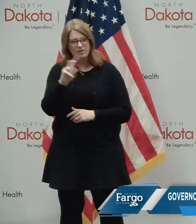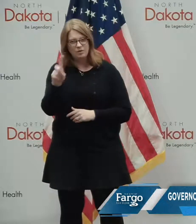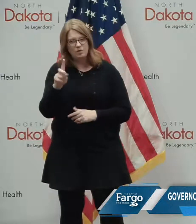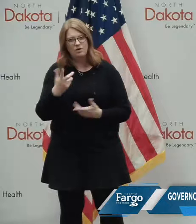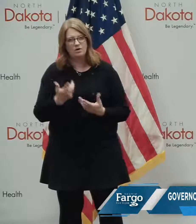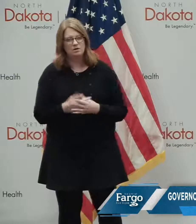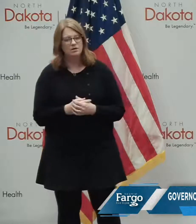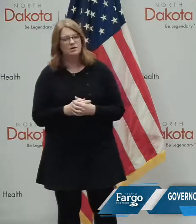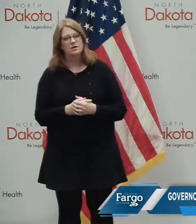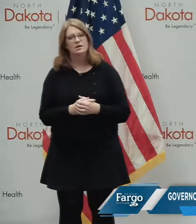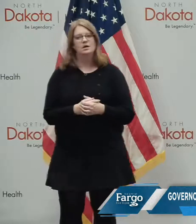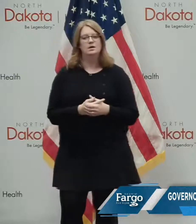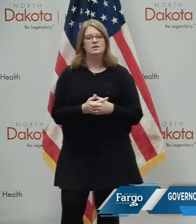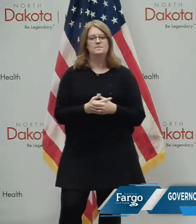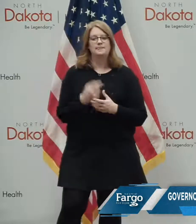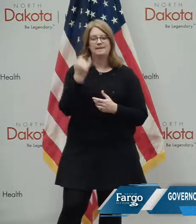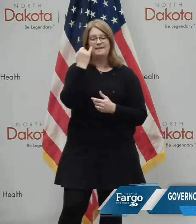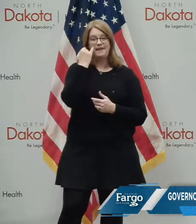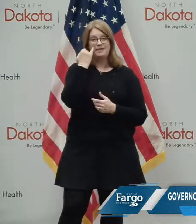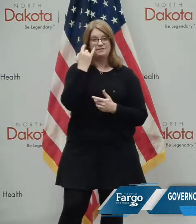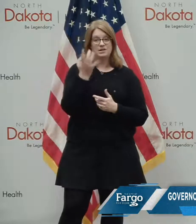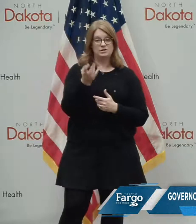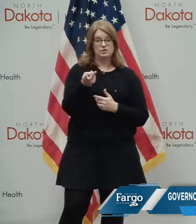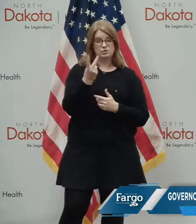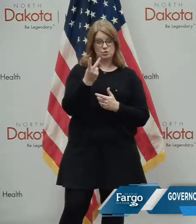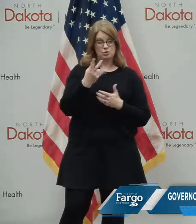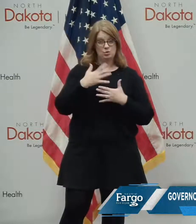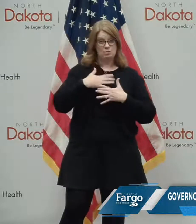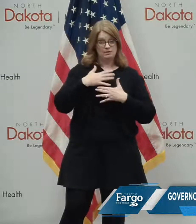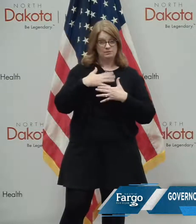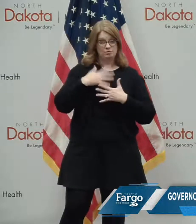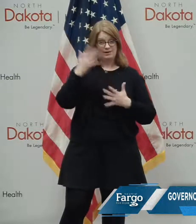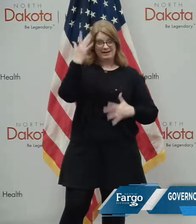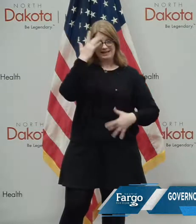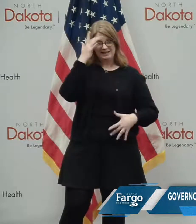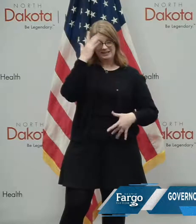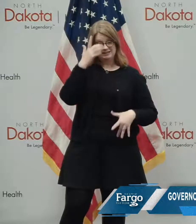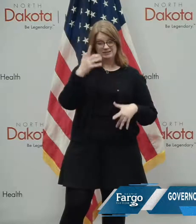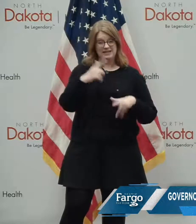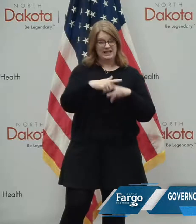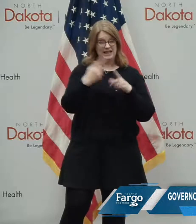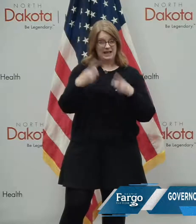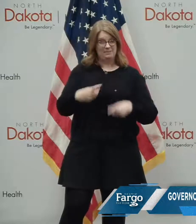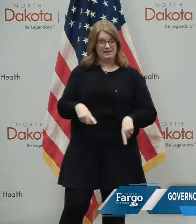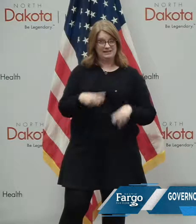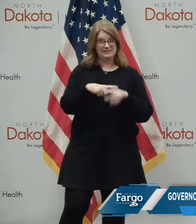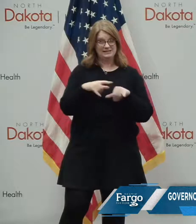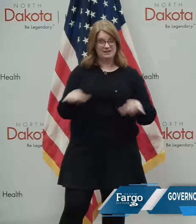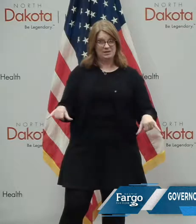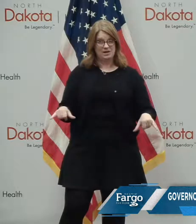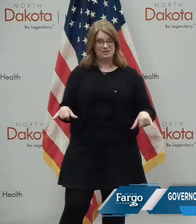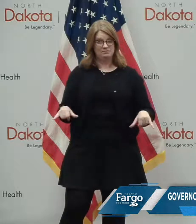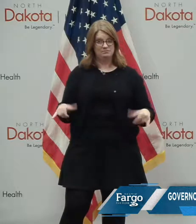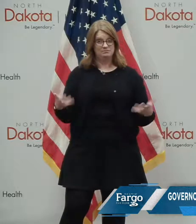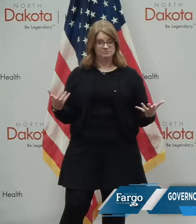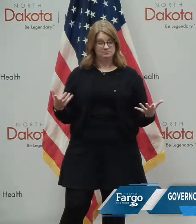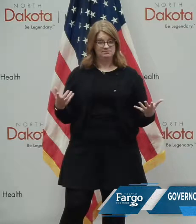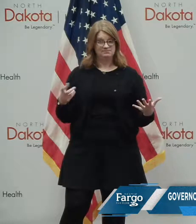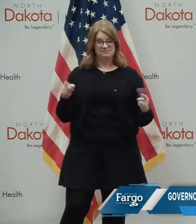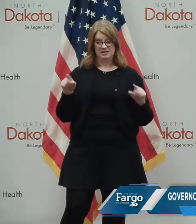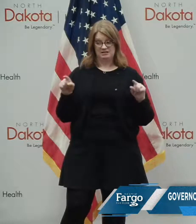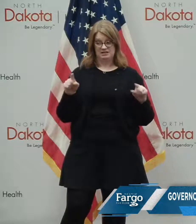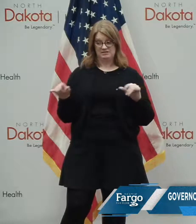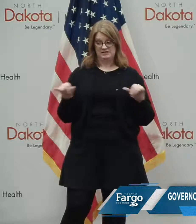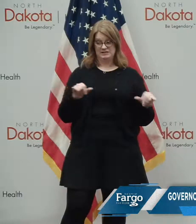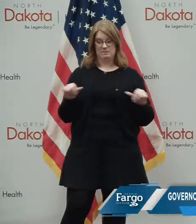has been reported widely, if we have two respiratory illnesses circulating at the same time, some which present with similar